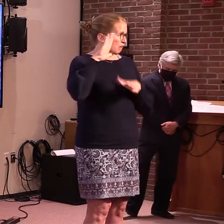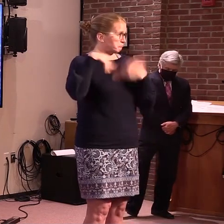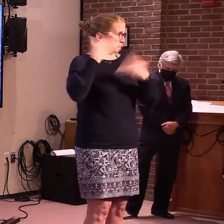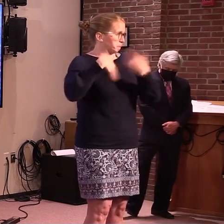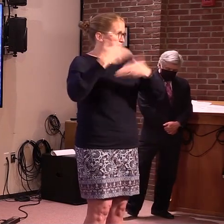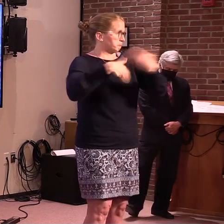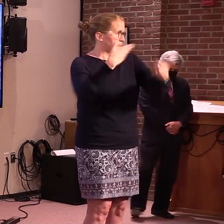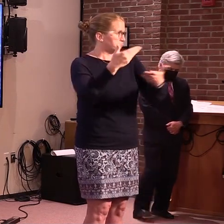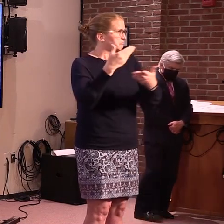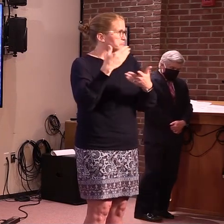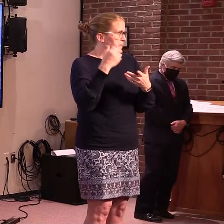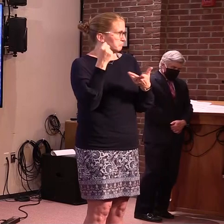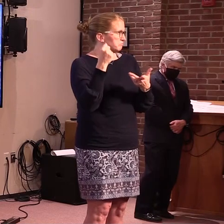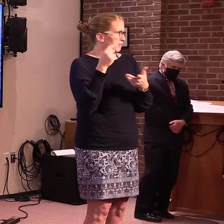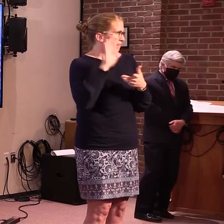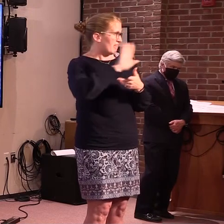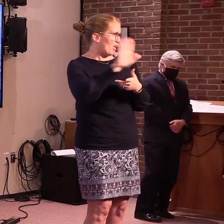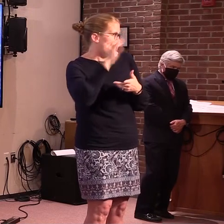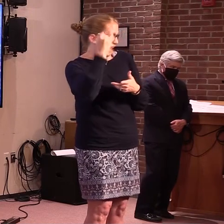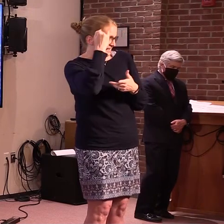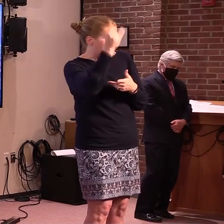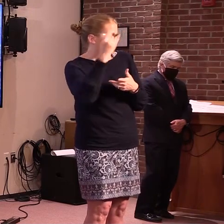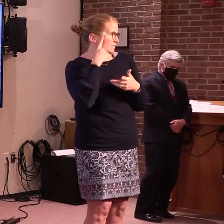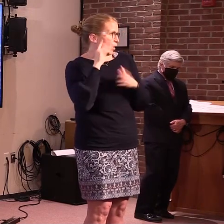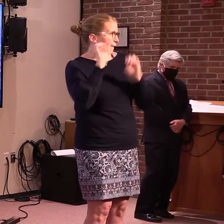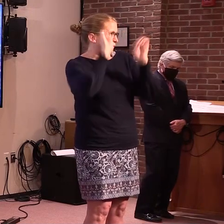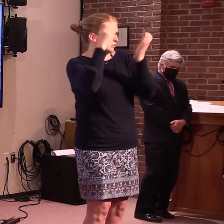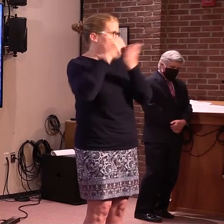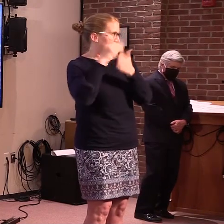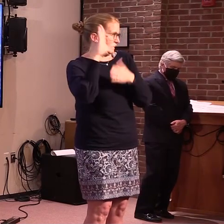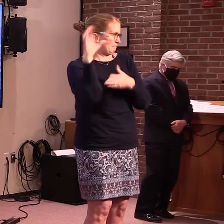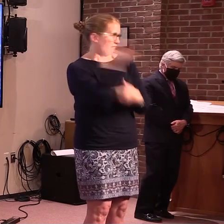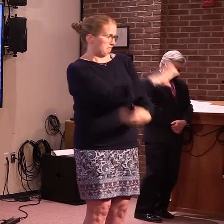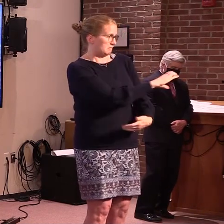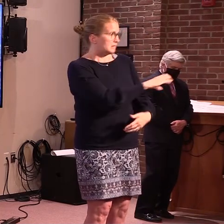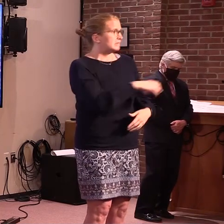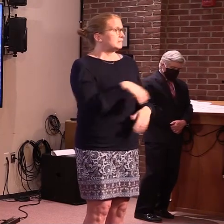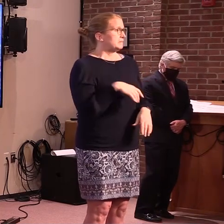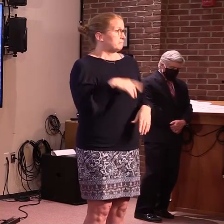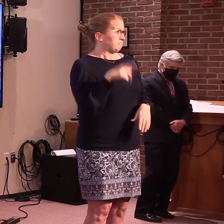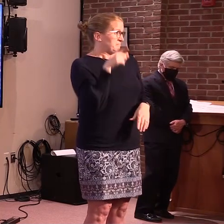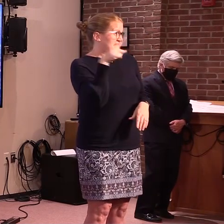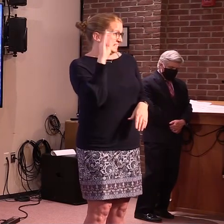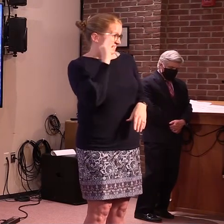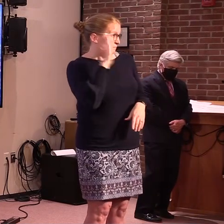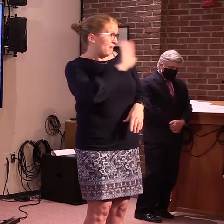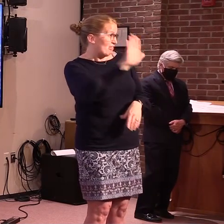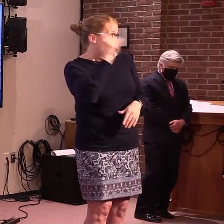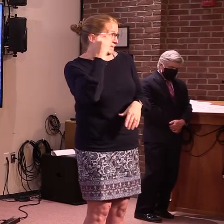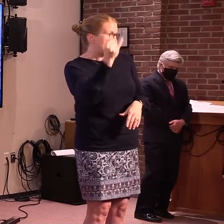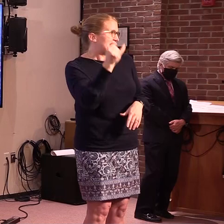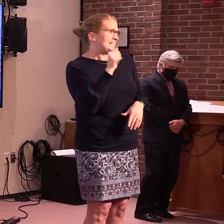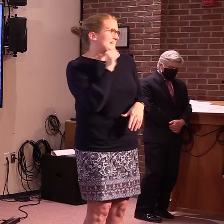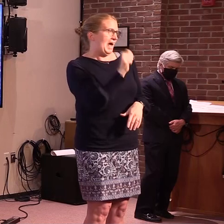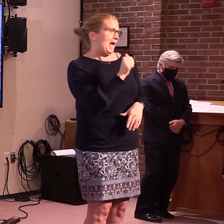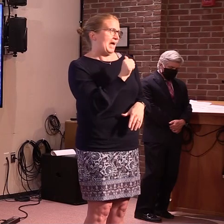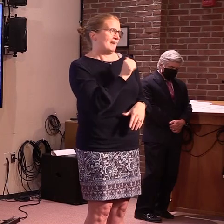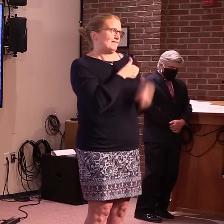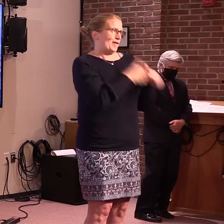emergency aid package, but it also looks like it's going to come up well short of what your original package was. Is there any